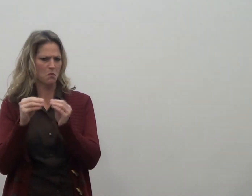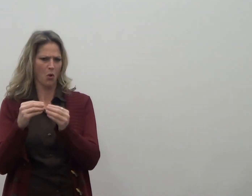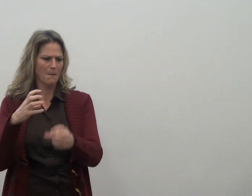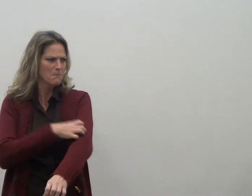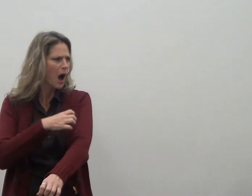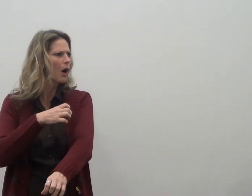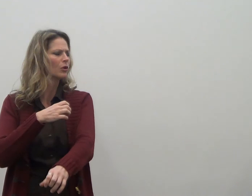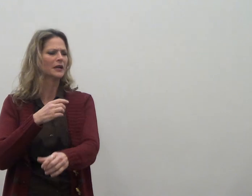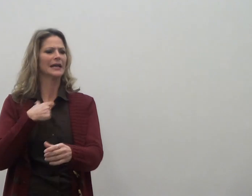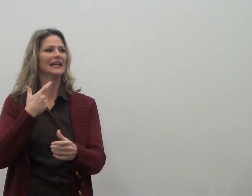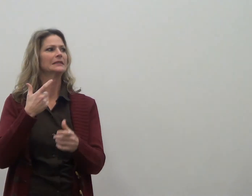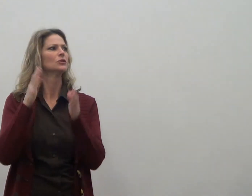size.